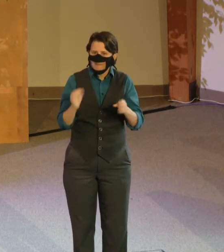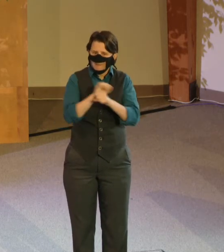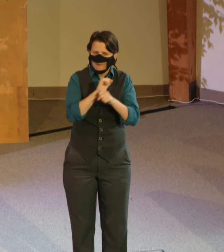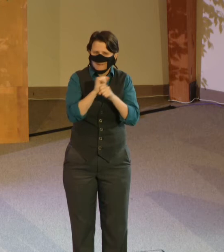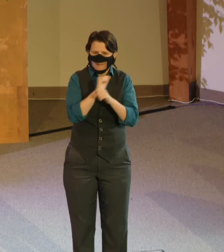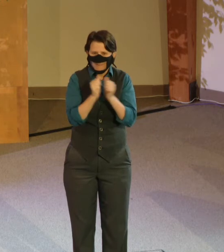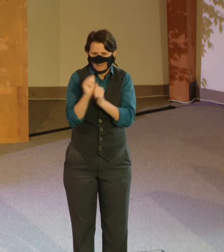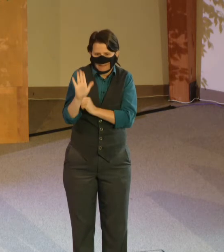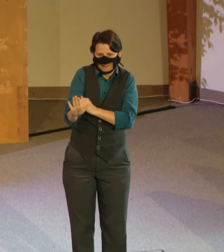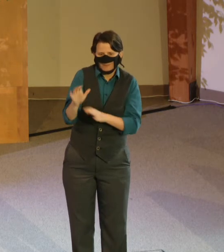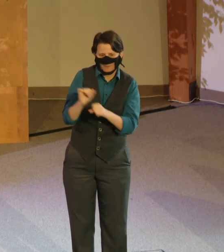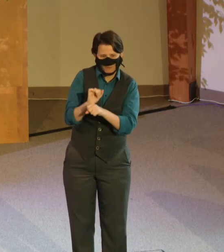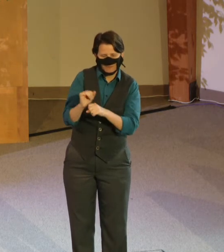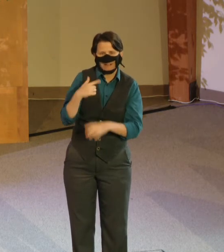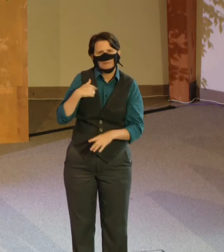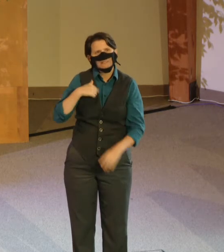was introduced to him